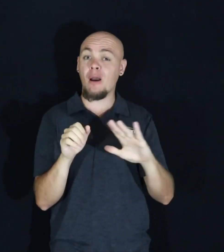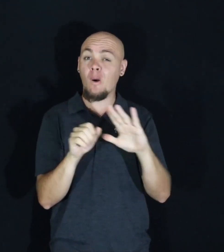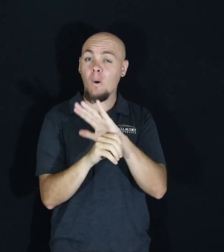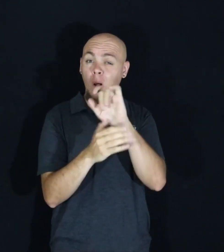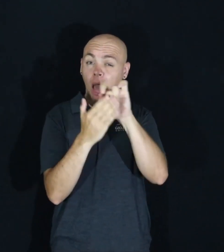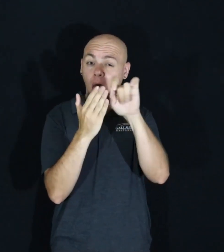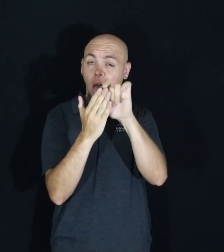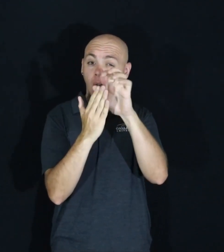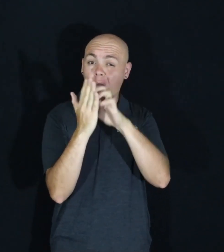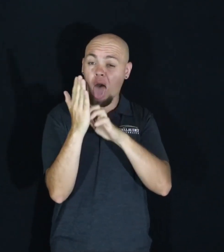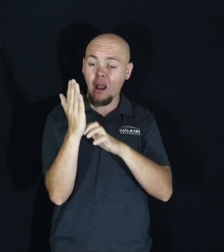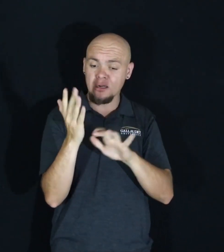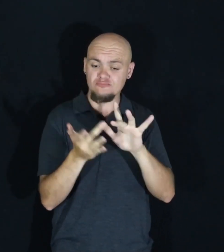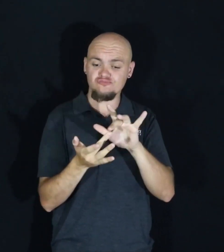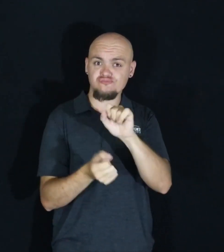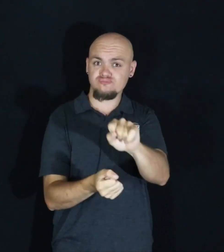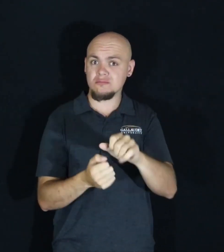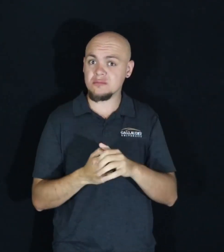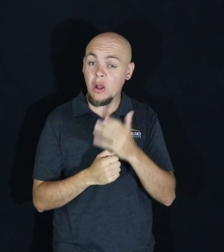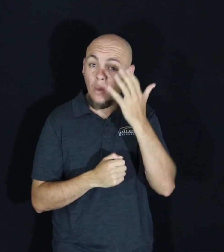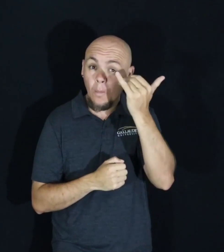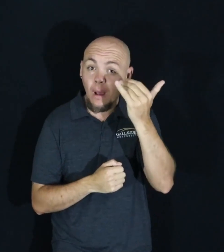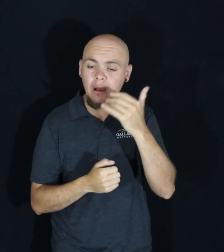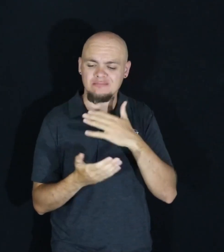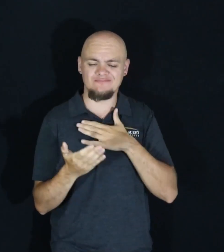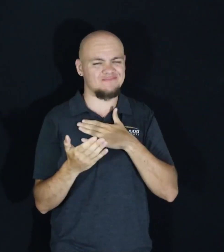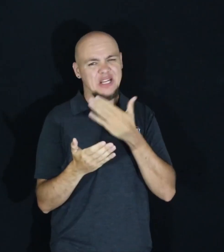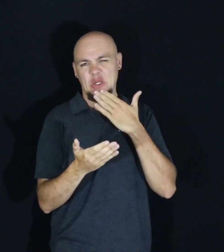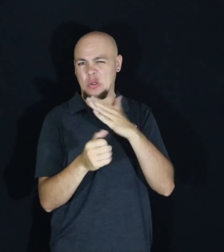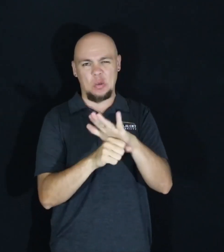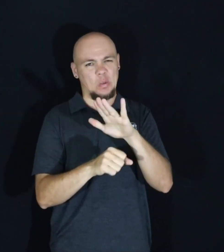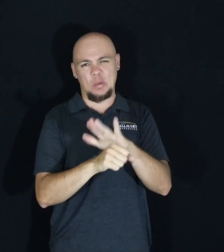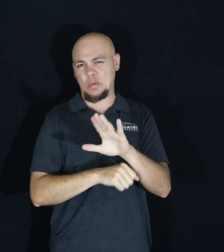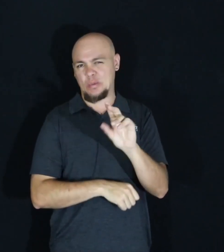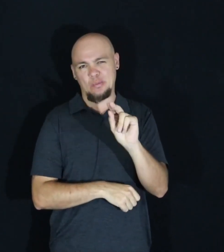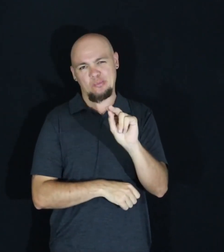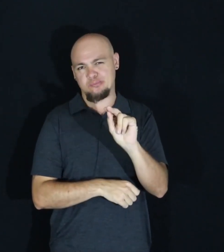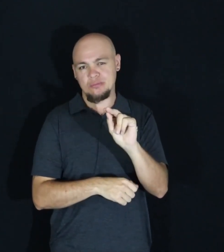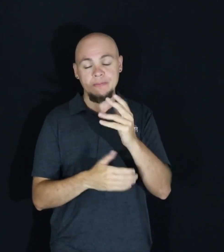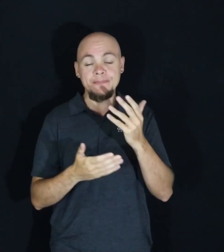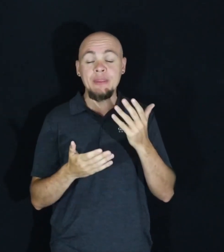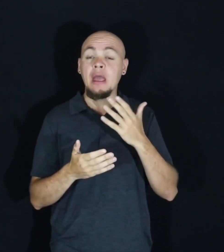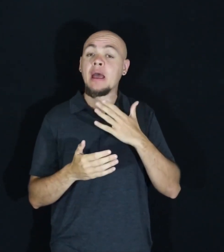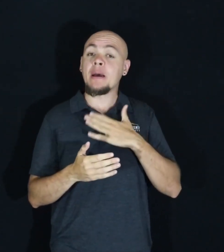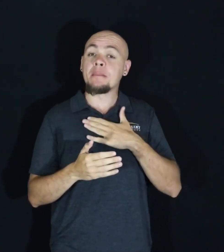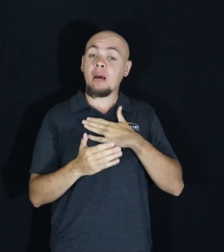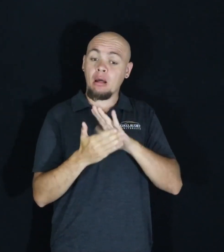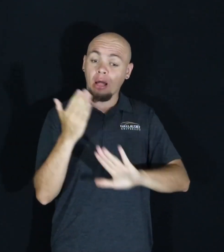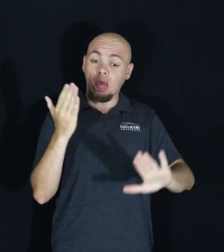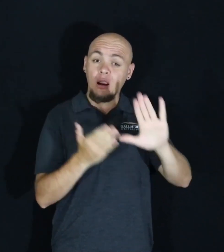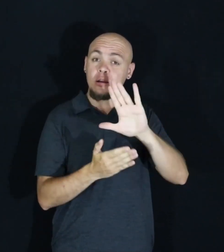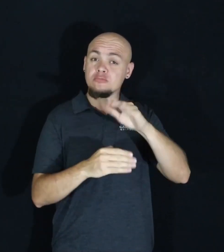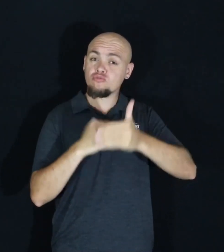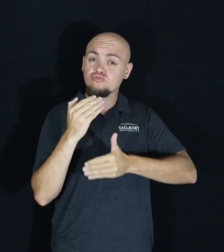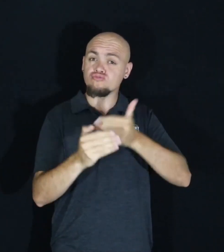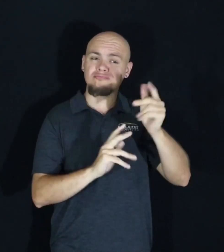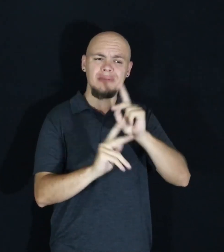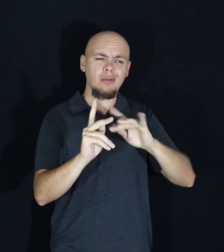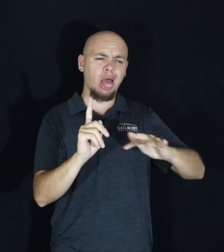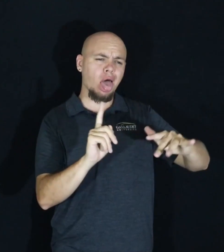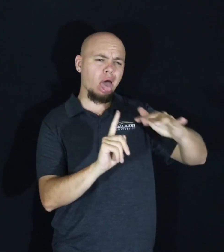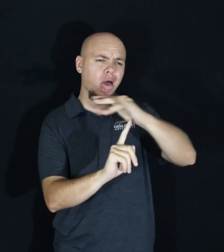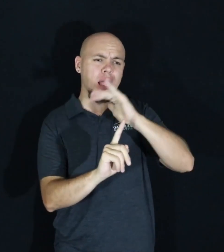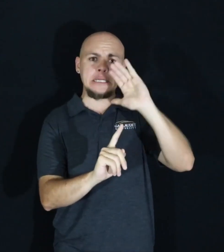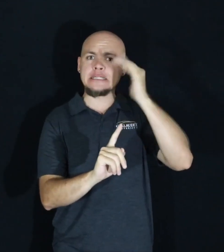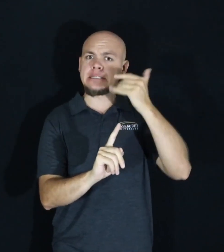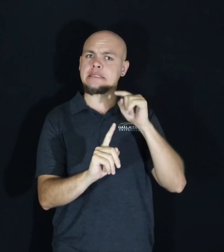essay, thinking that mine was just not good enough. Throughout my whole college process, everyone around me seemed to